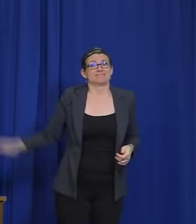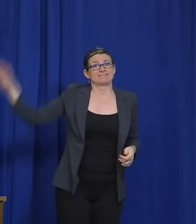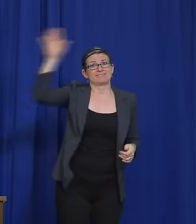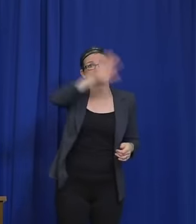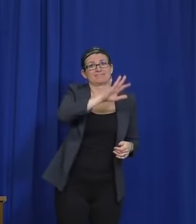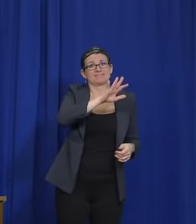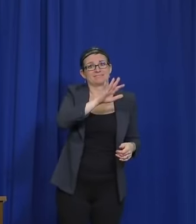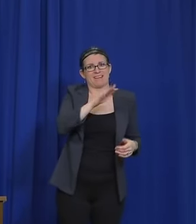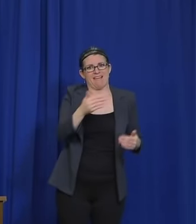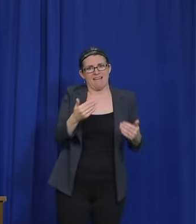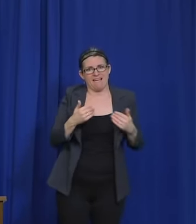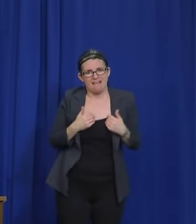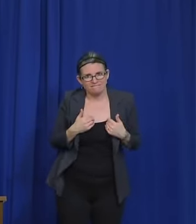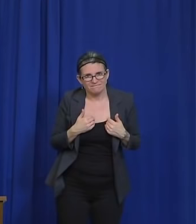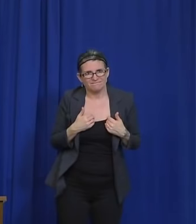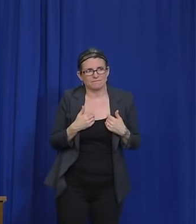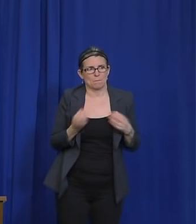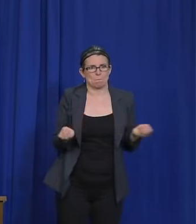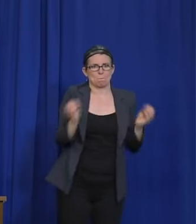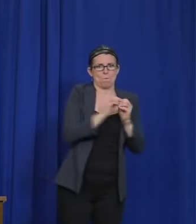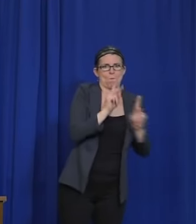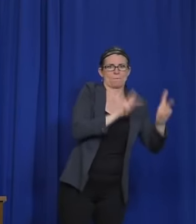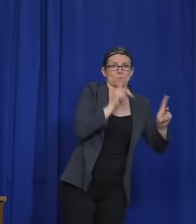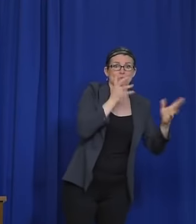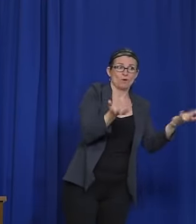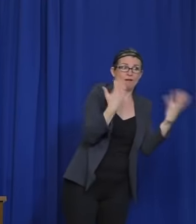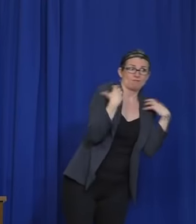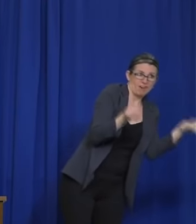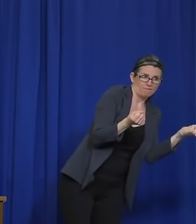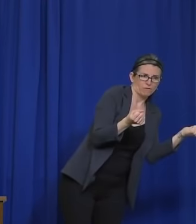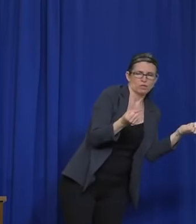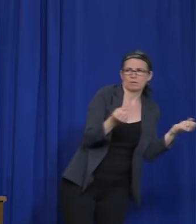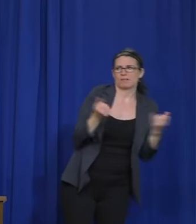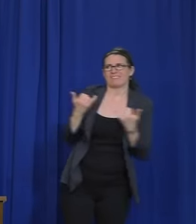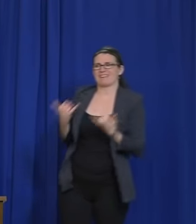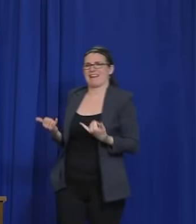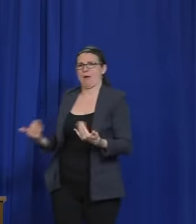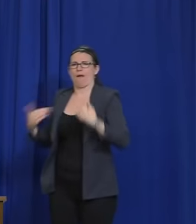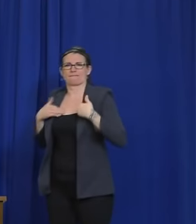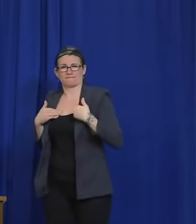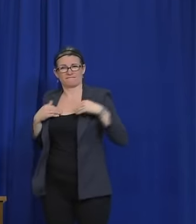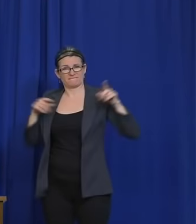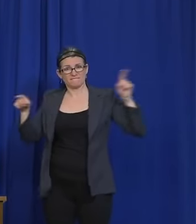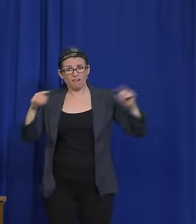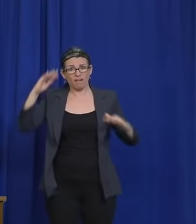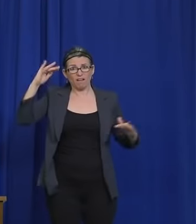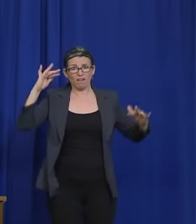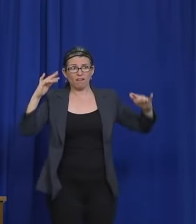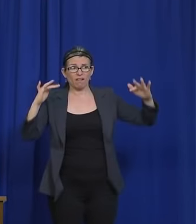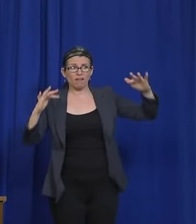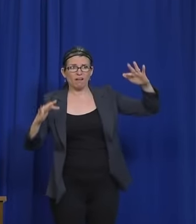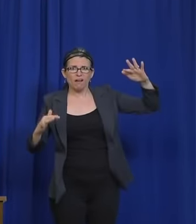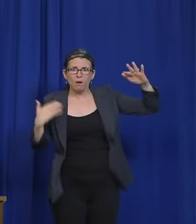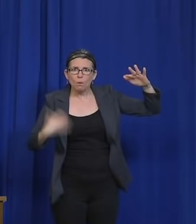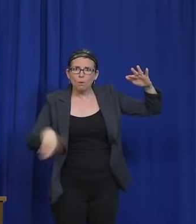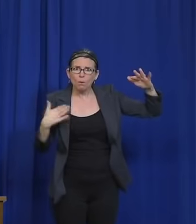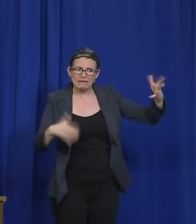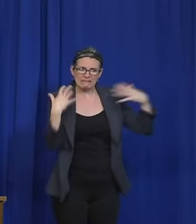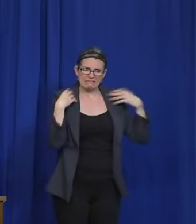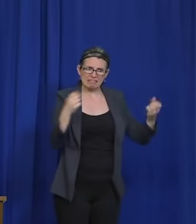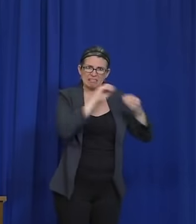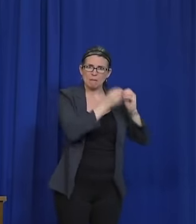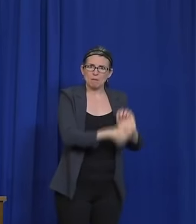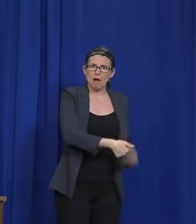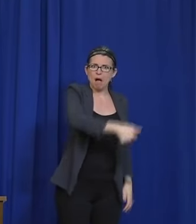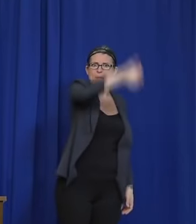but that's only because of the protections that the governor continues to talk about that we put in place to make sure Maine is safe.